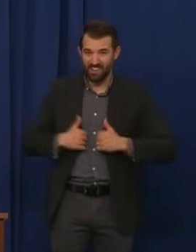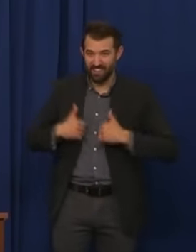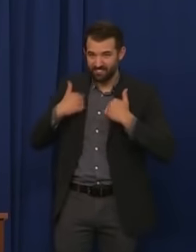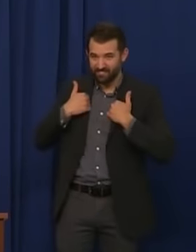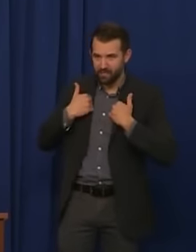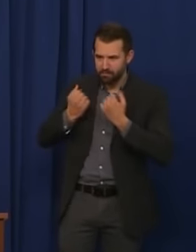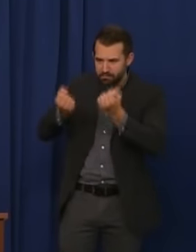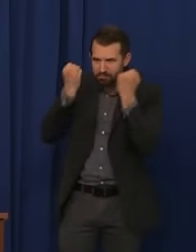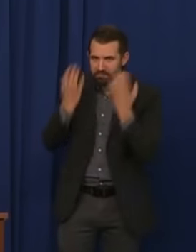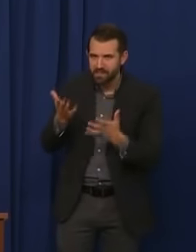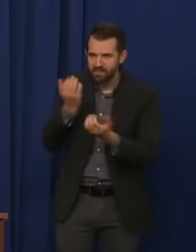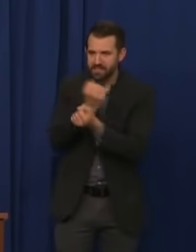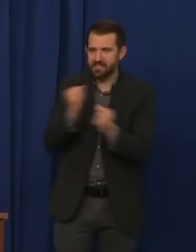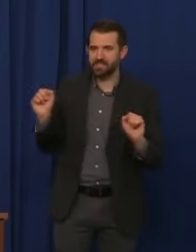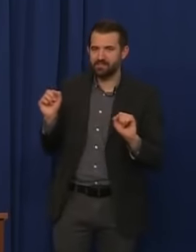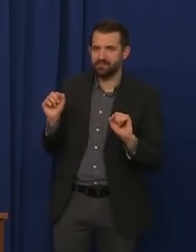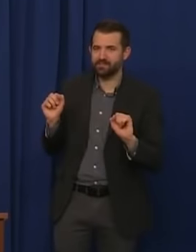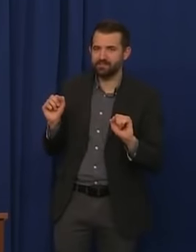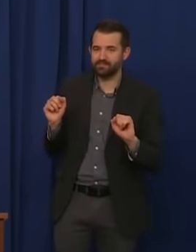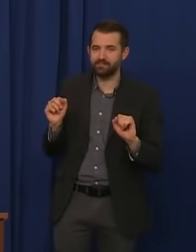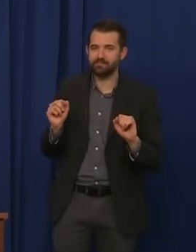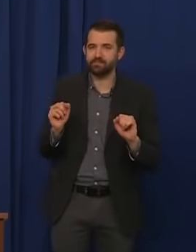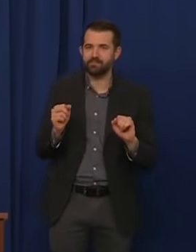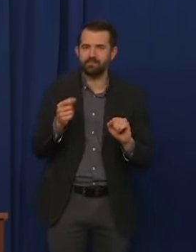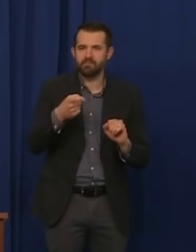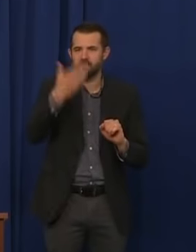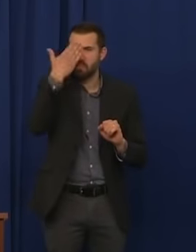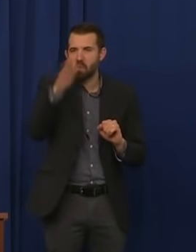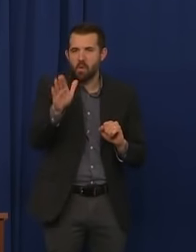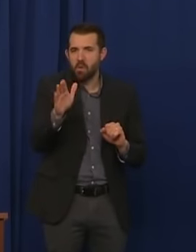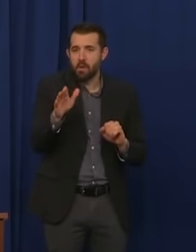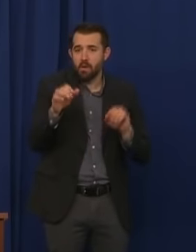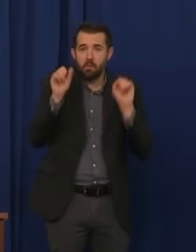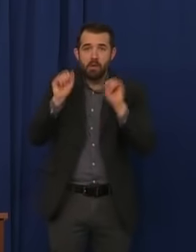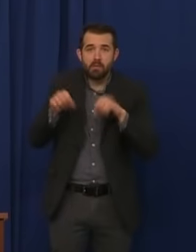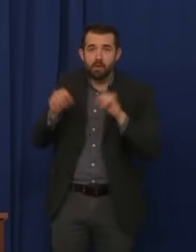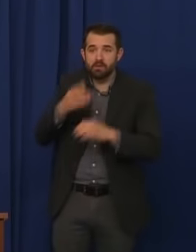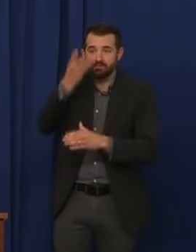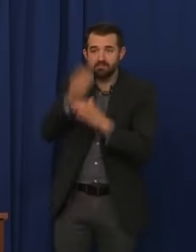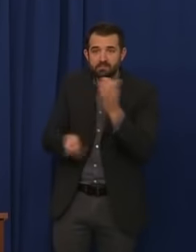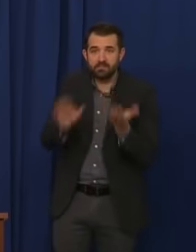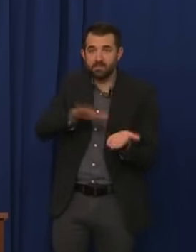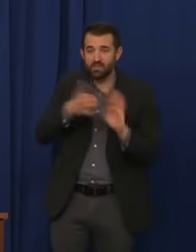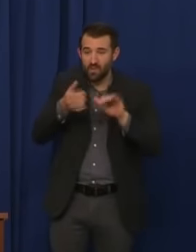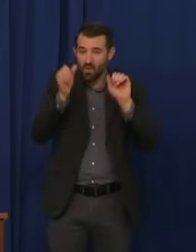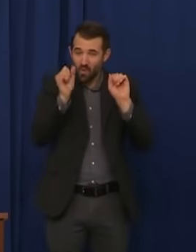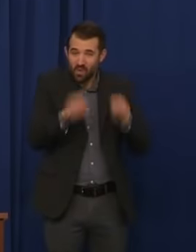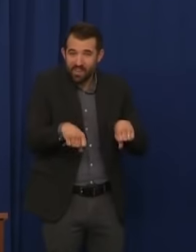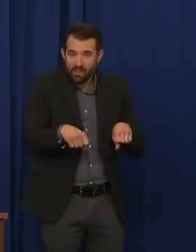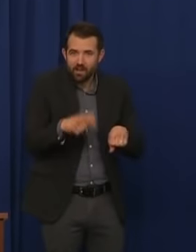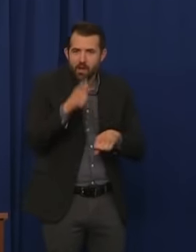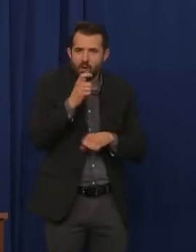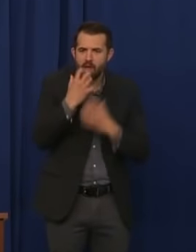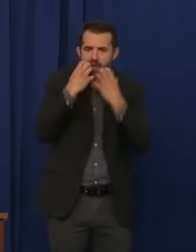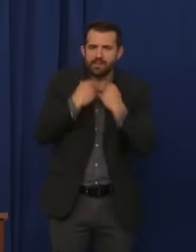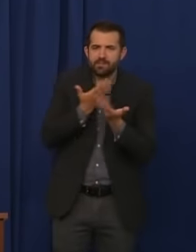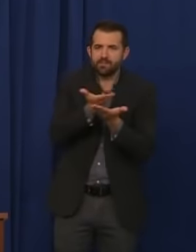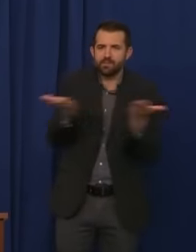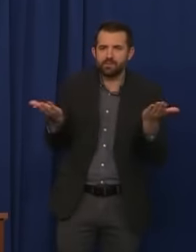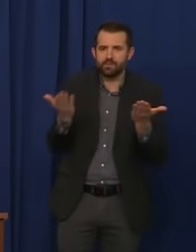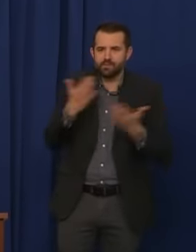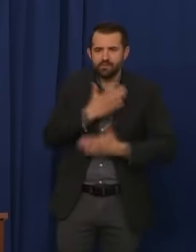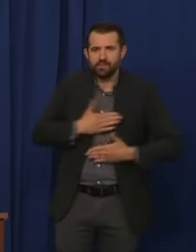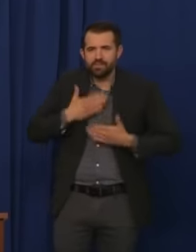"will never know that they would otherwise have been lost. And those that love them will never begin to appreciate the benefit of